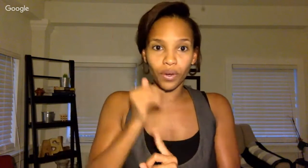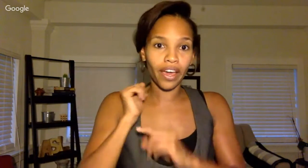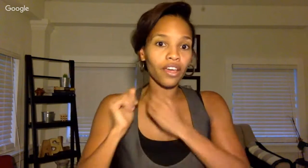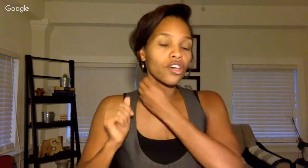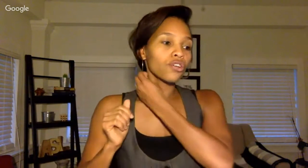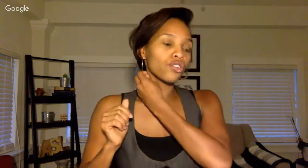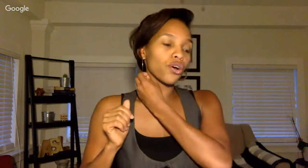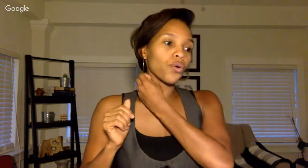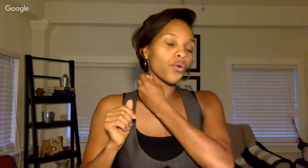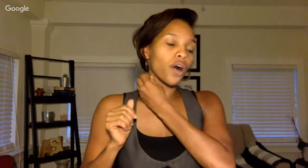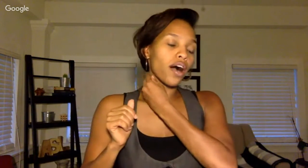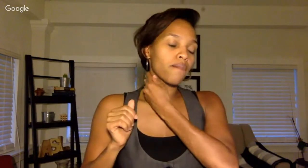okay? So,